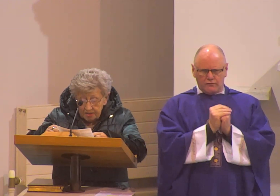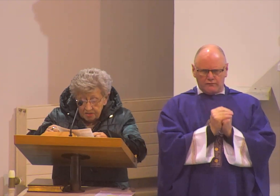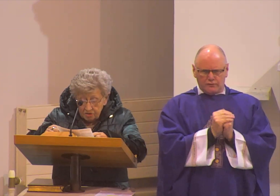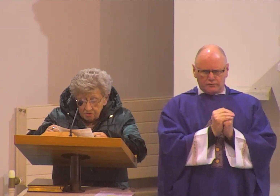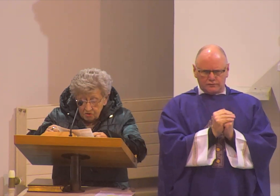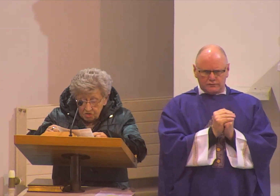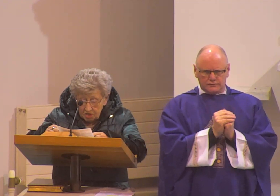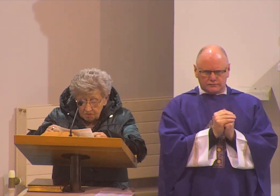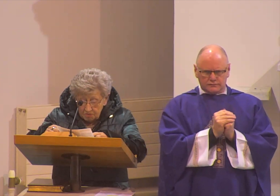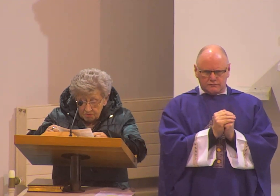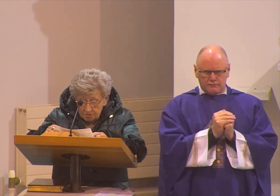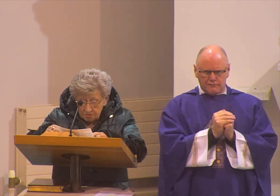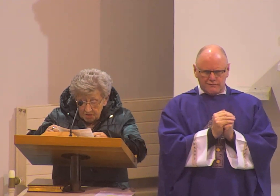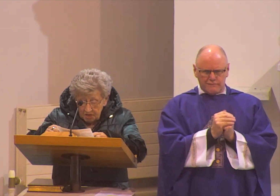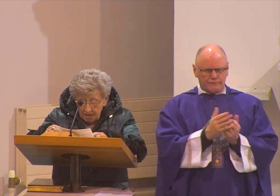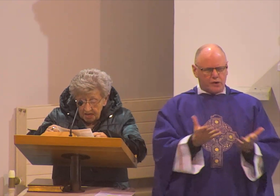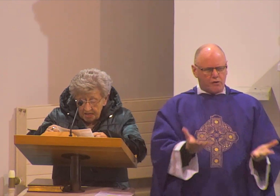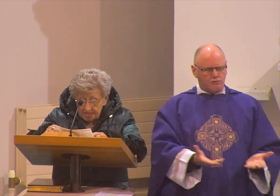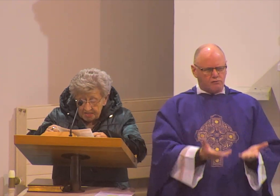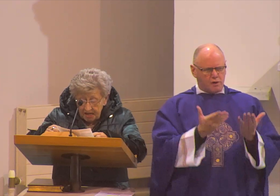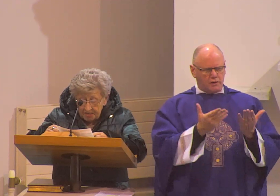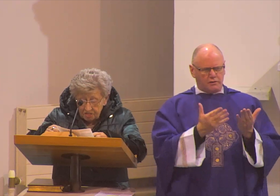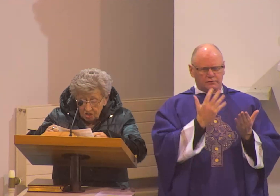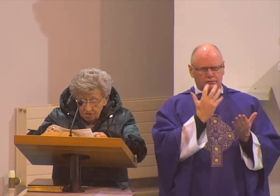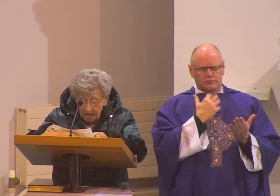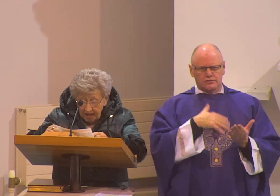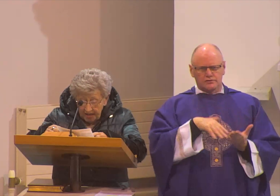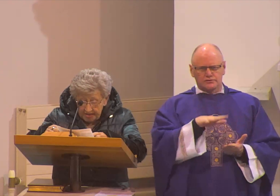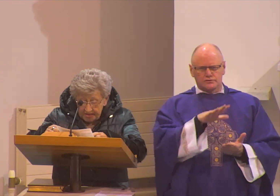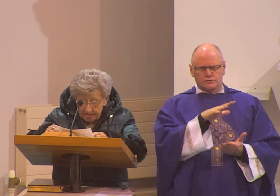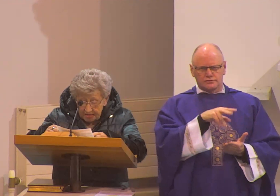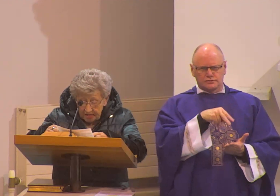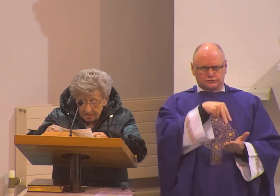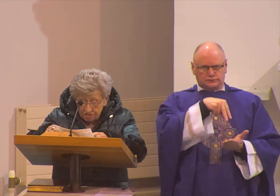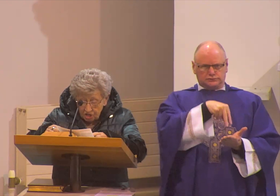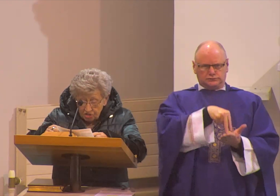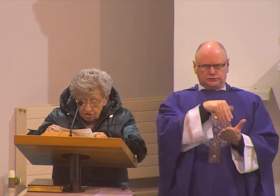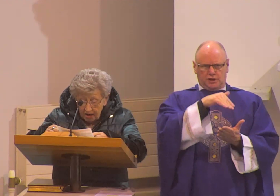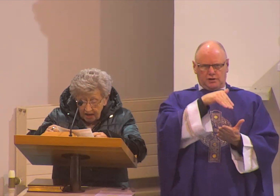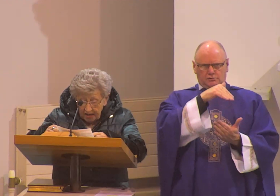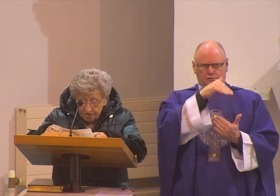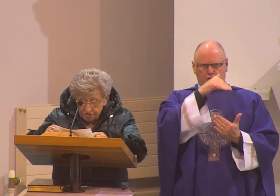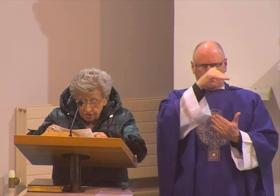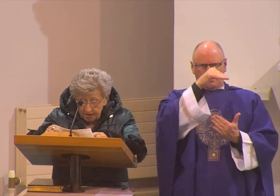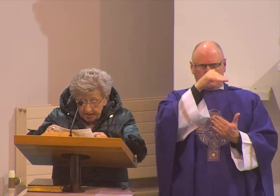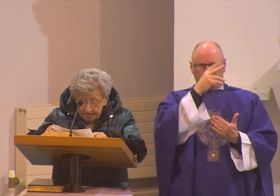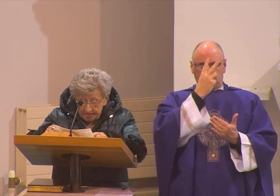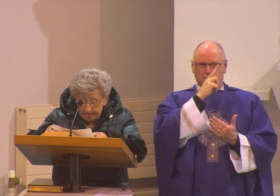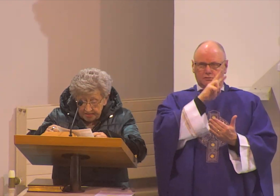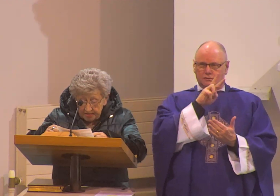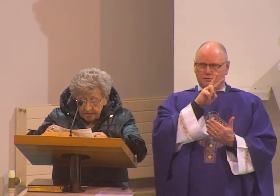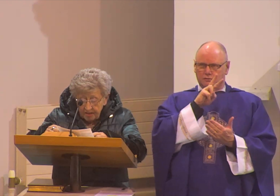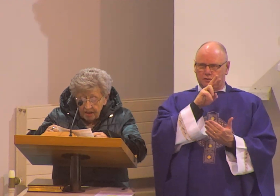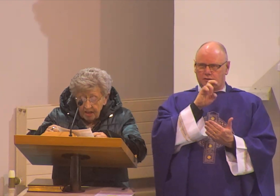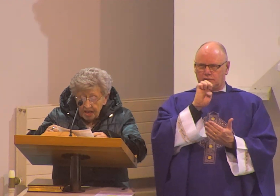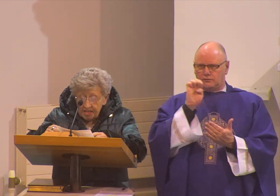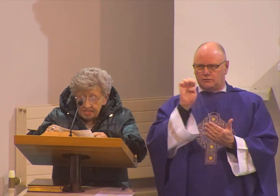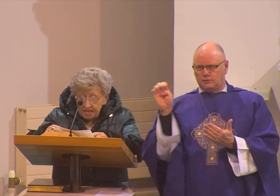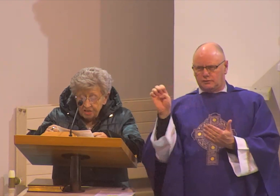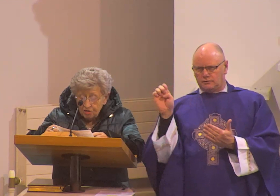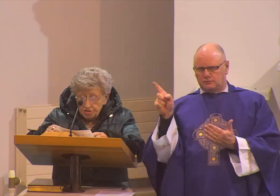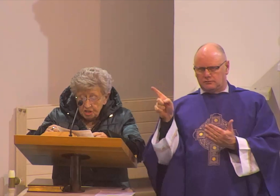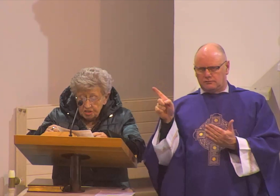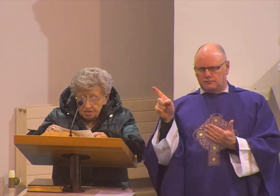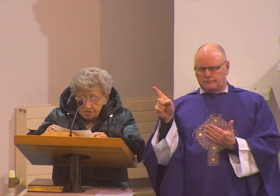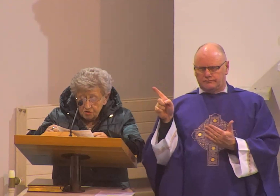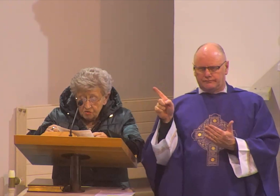Arise, Jerusalem, stand on the heights and turn your eyes to the east. See